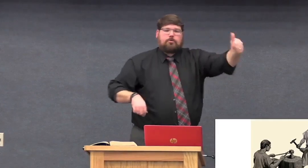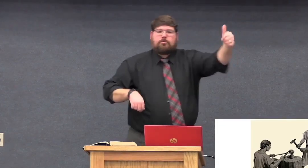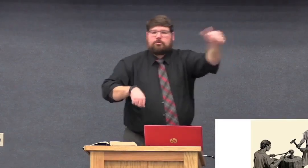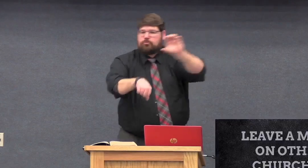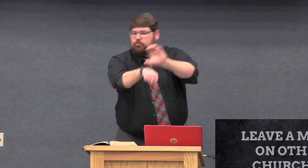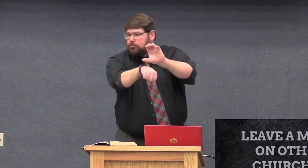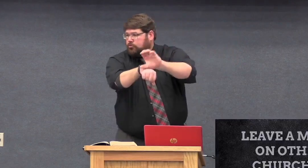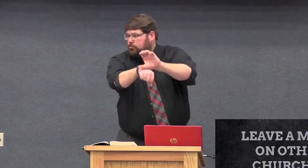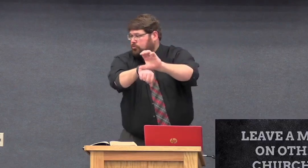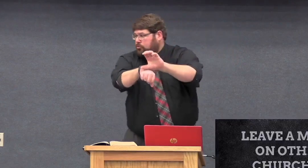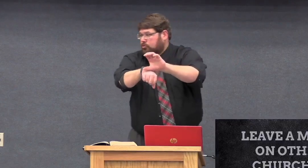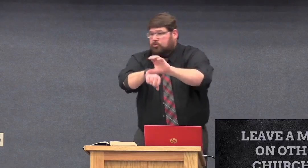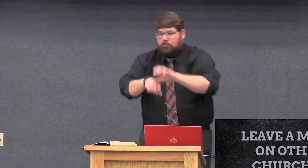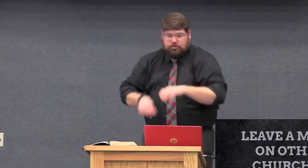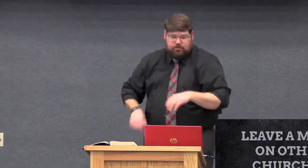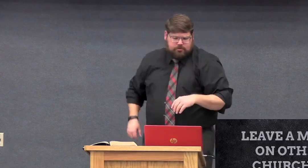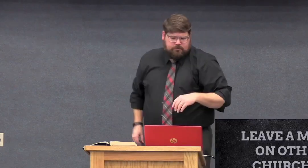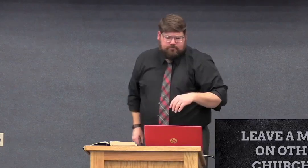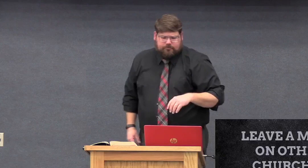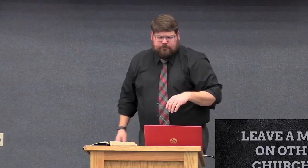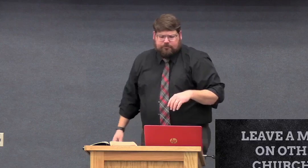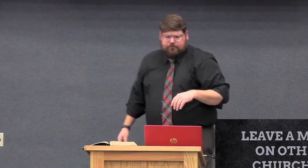mark, an imprint on other churches.